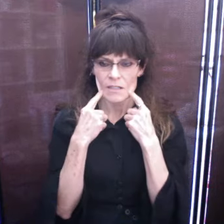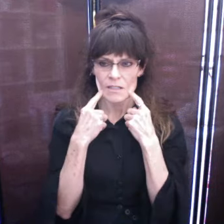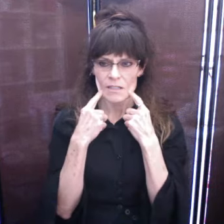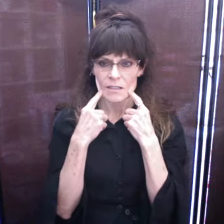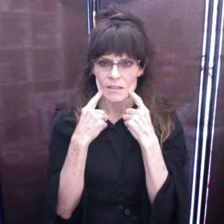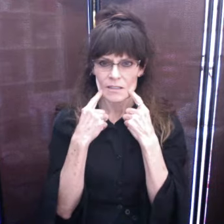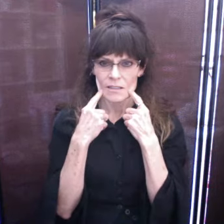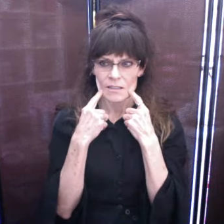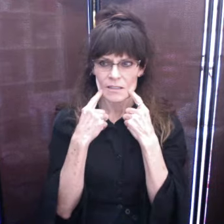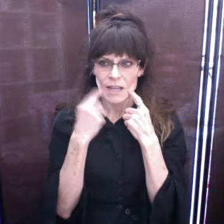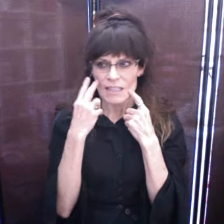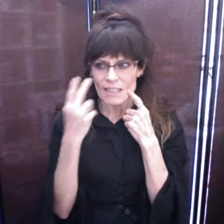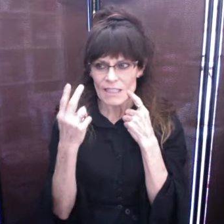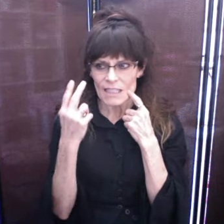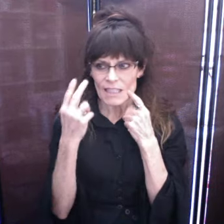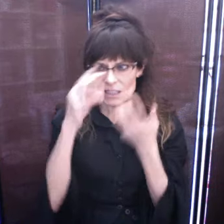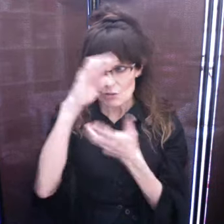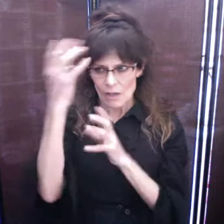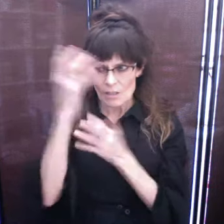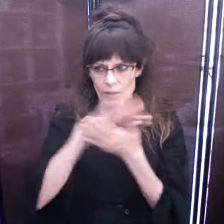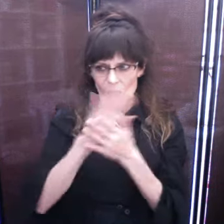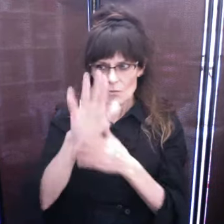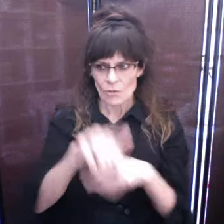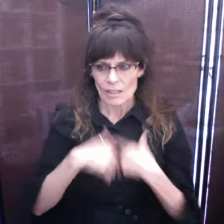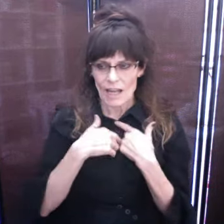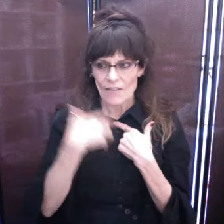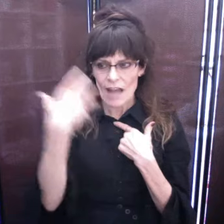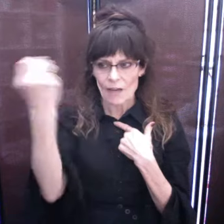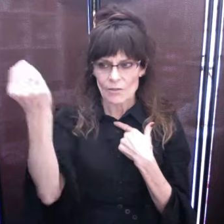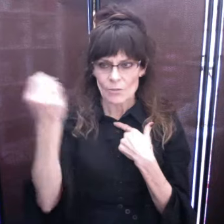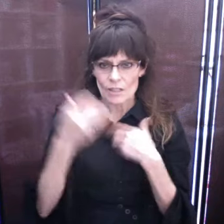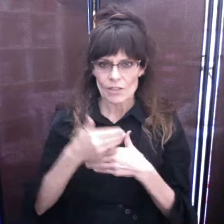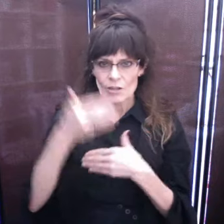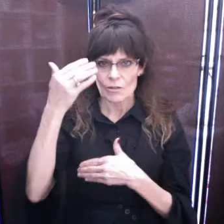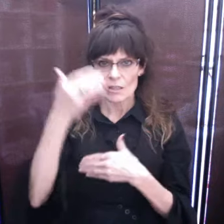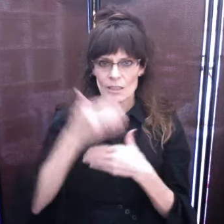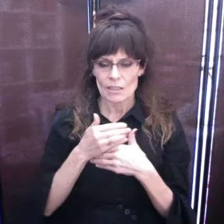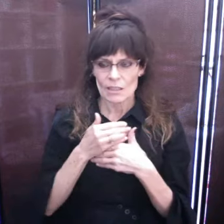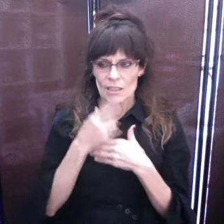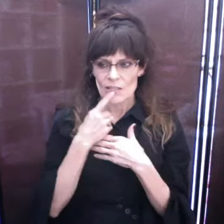I had seen the tragedy that had become your life out the window. She said, but whatever happened to you,